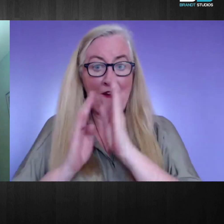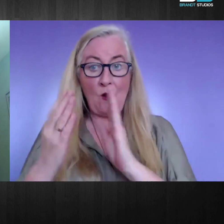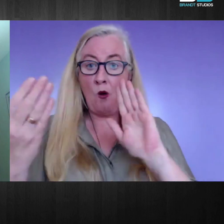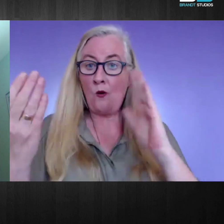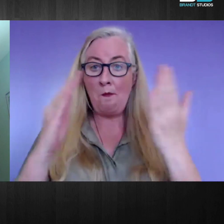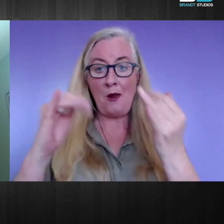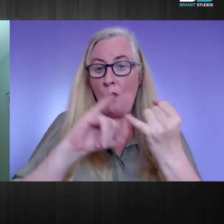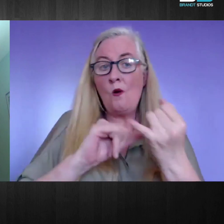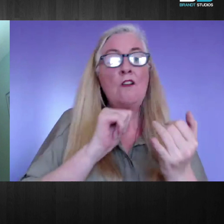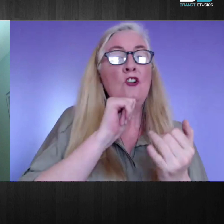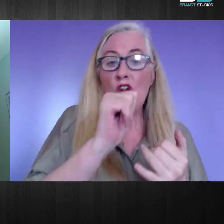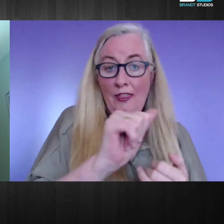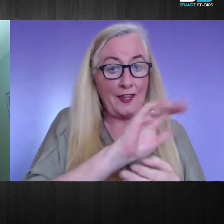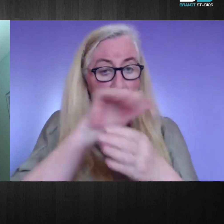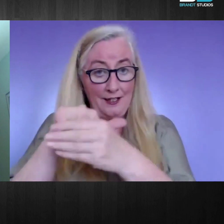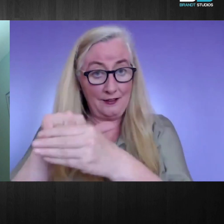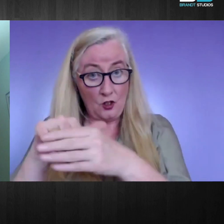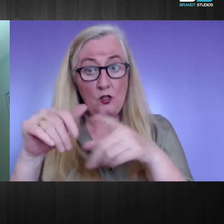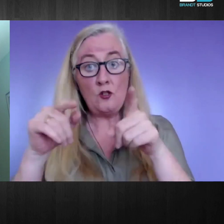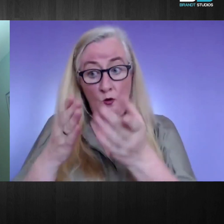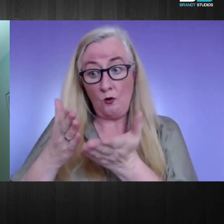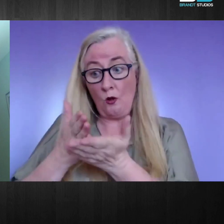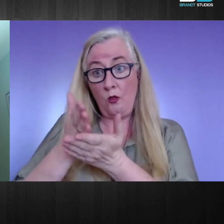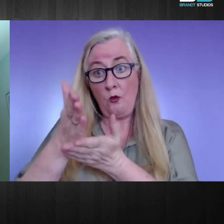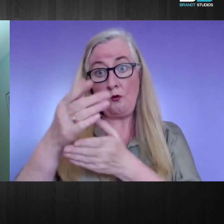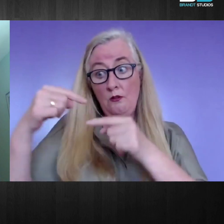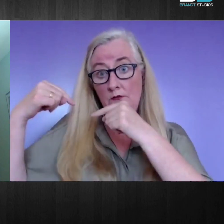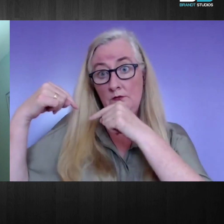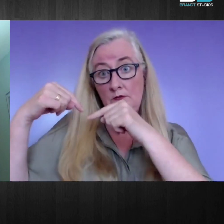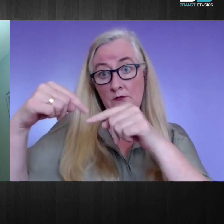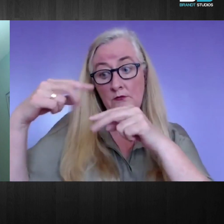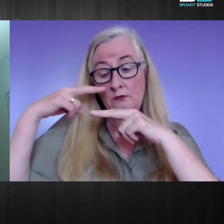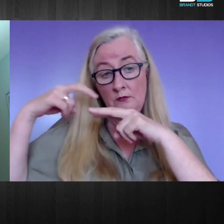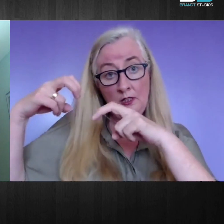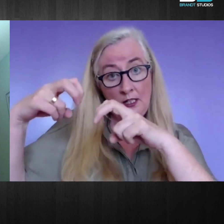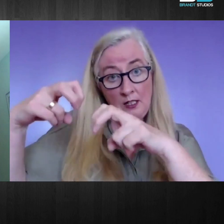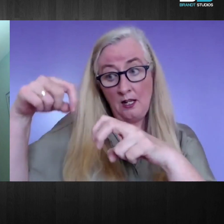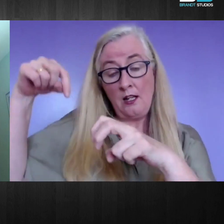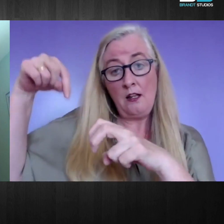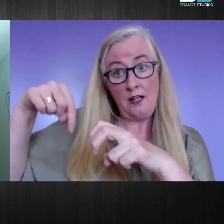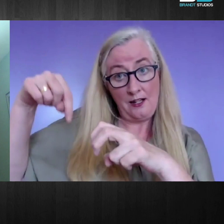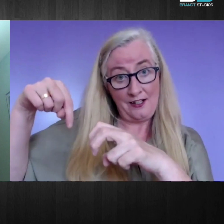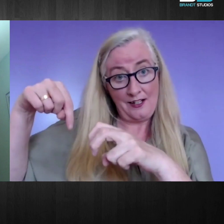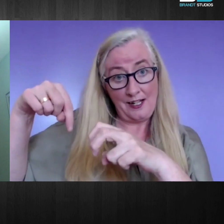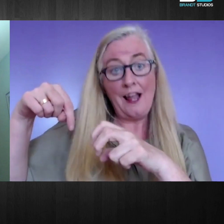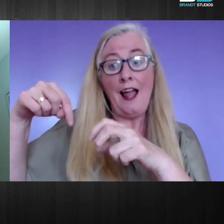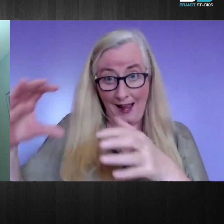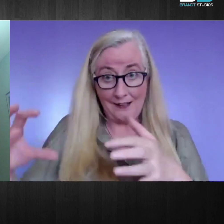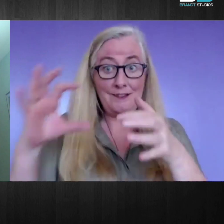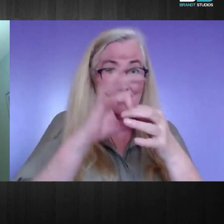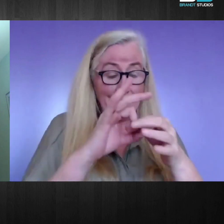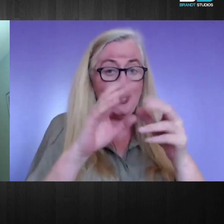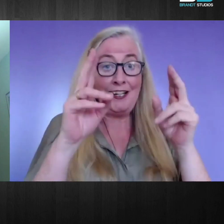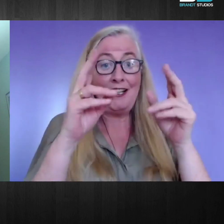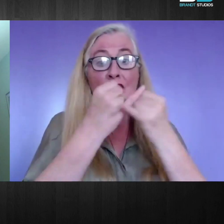this study, we found also at the time that this was also reflected in the international literature. So we've been exploring